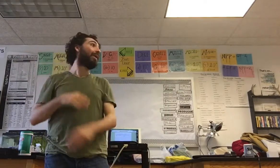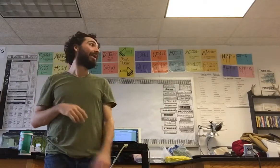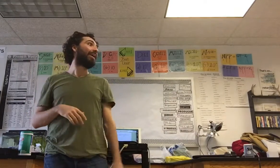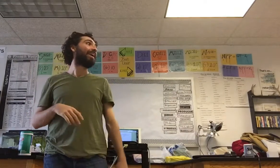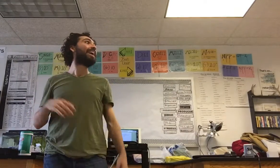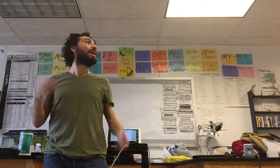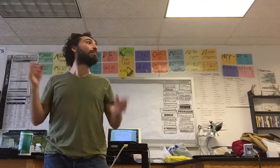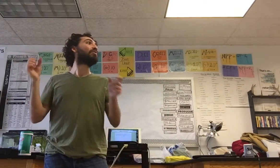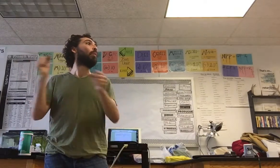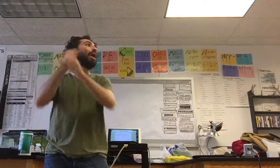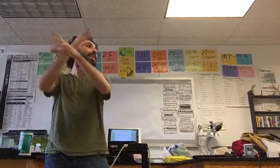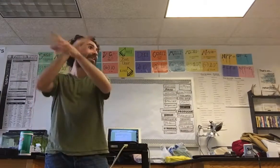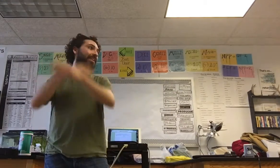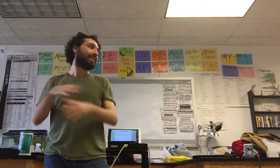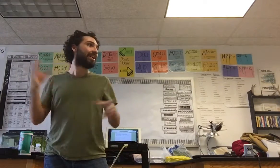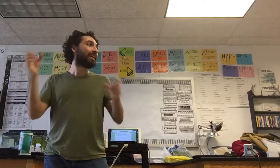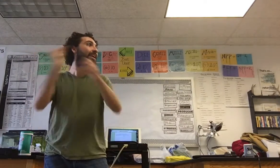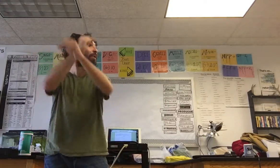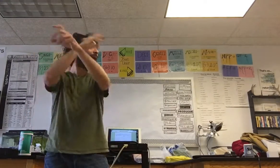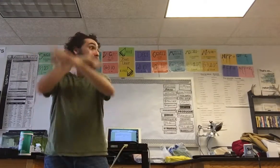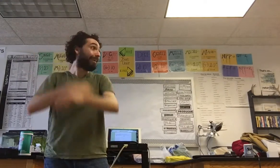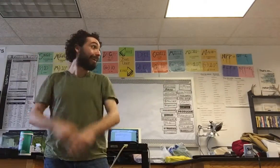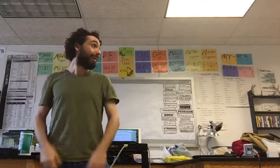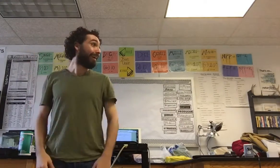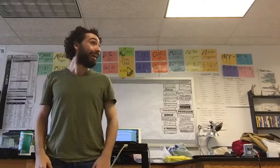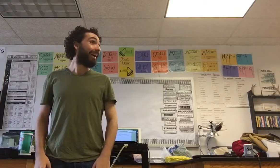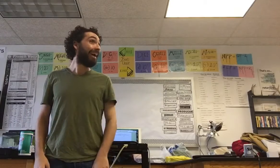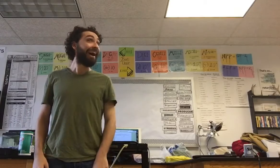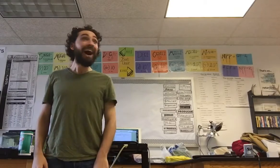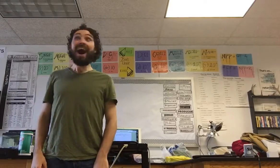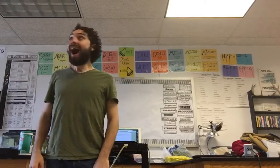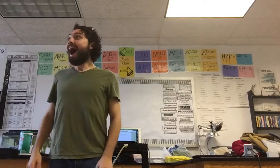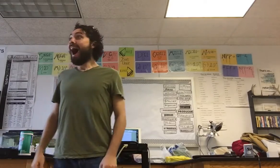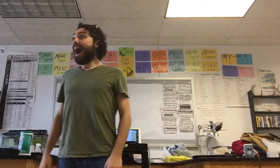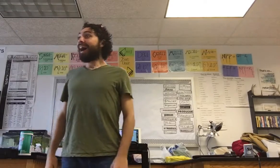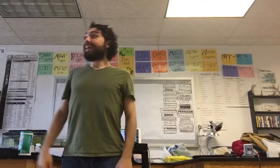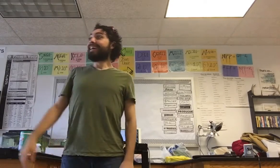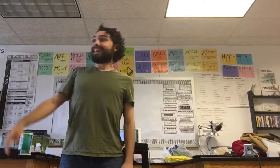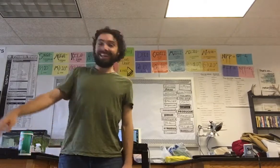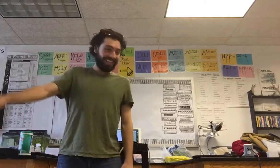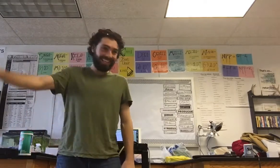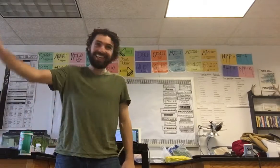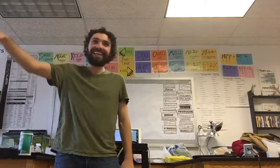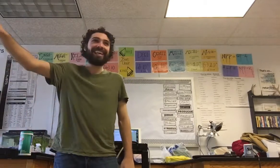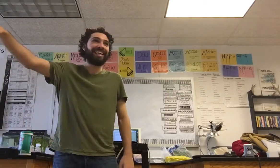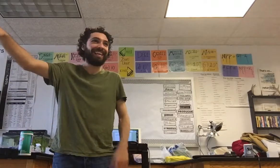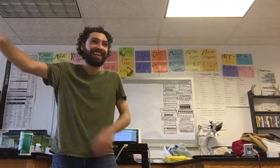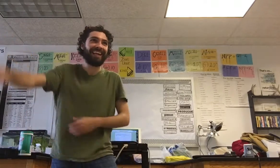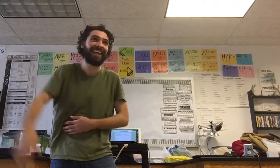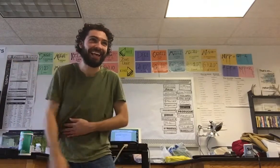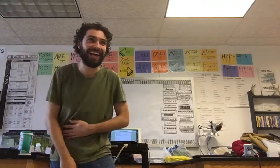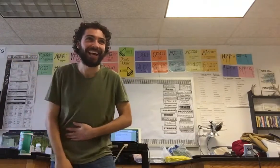know. What? What? It's one. He won, though. I heard he won. You lying! No! Oh!